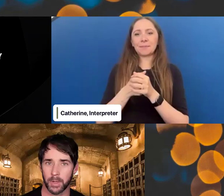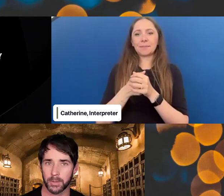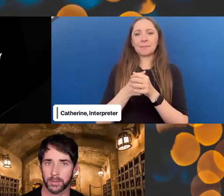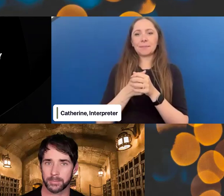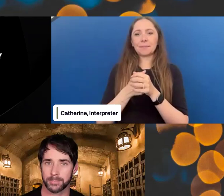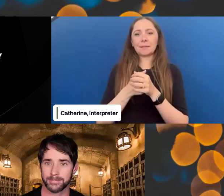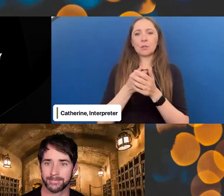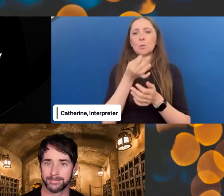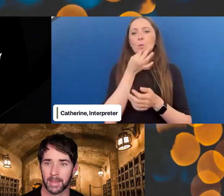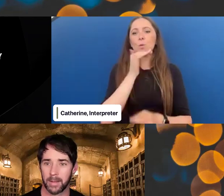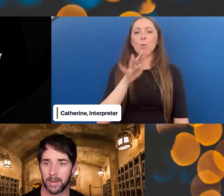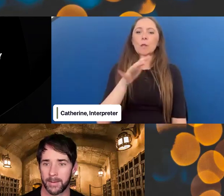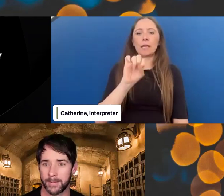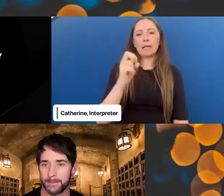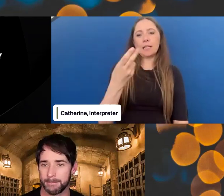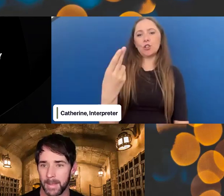soonish.